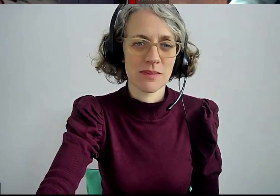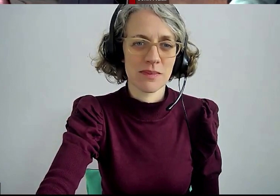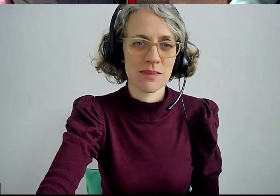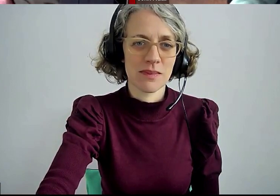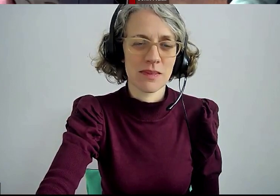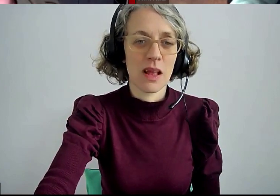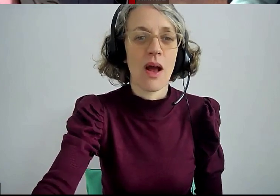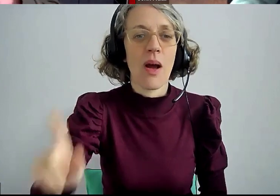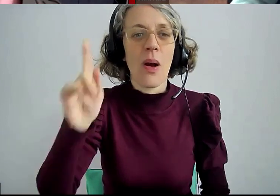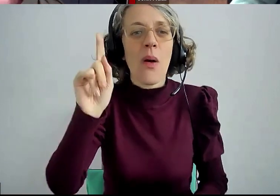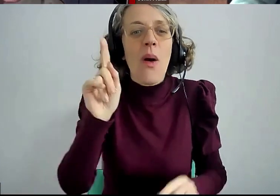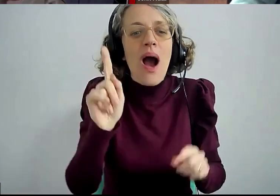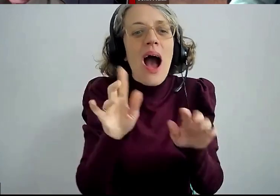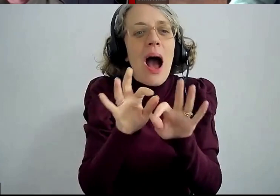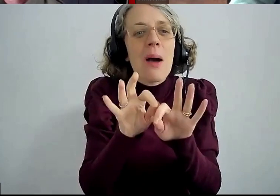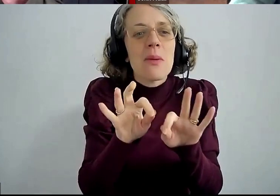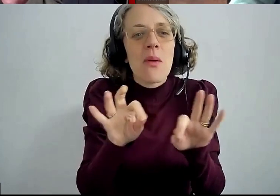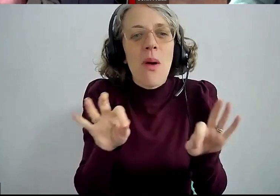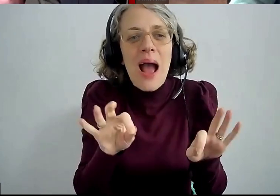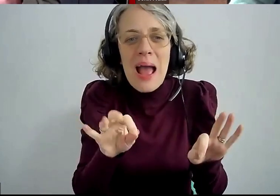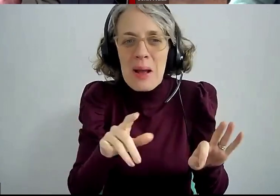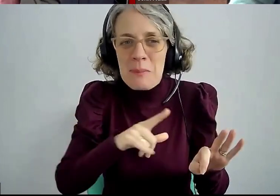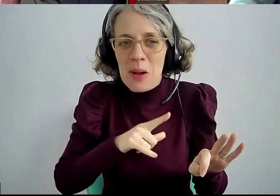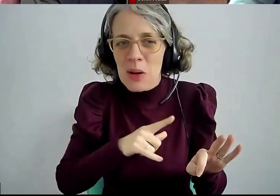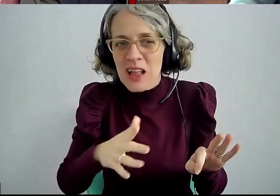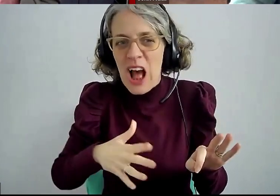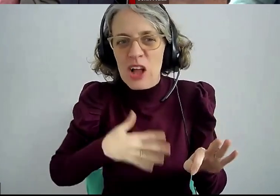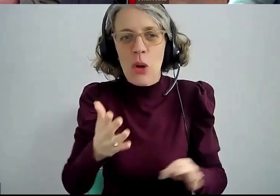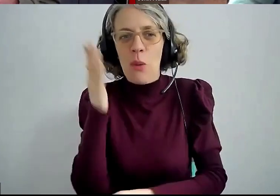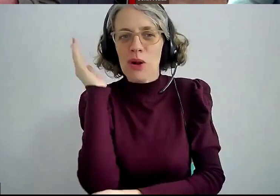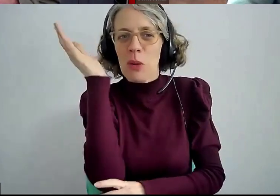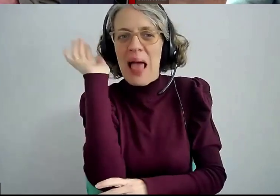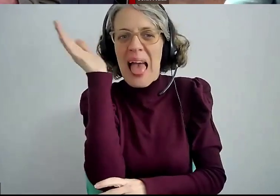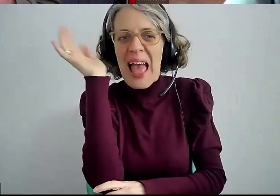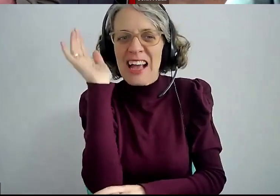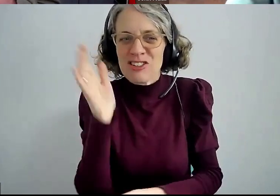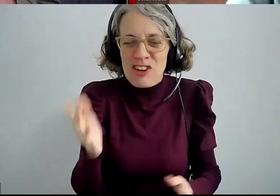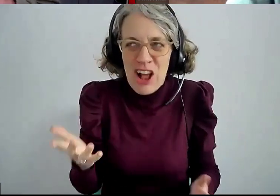I'm only falling silent because I don't want to start giving lectures.